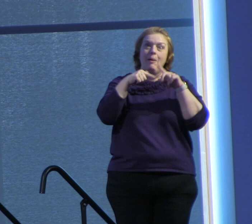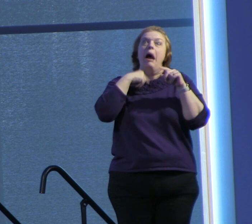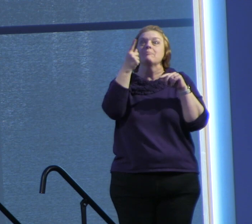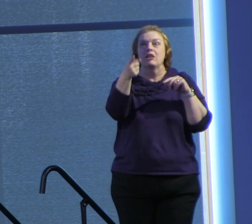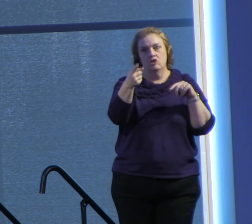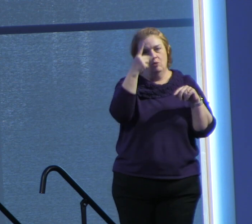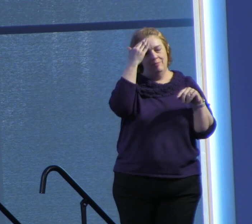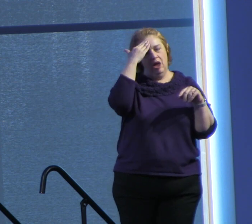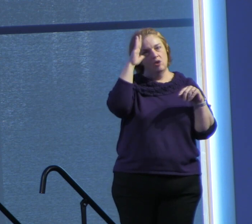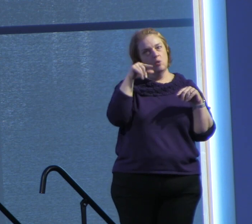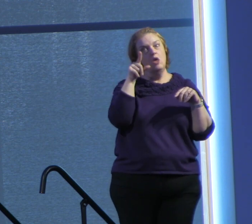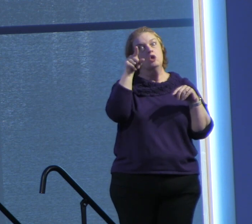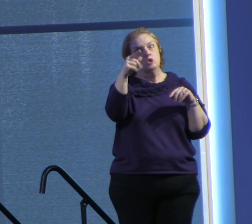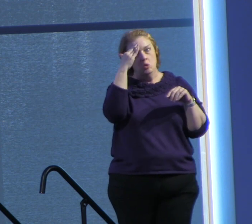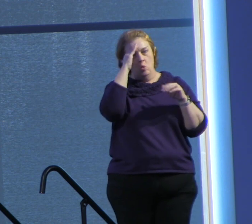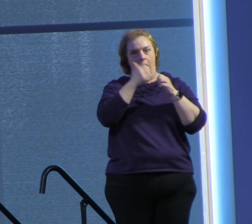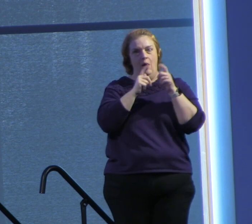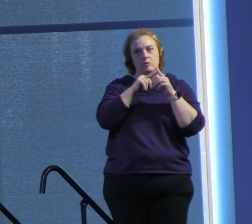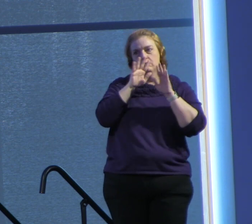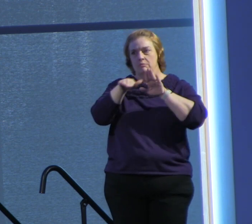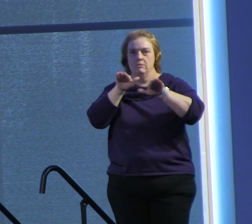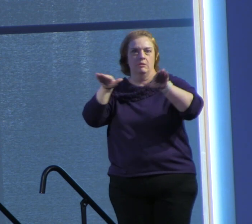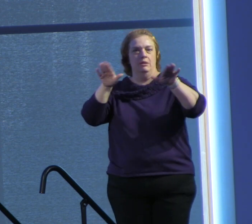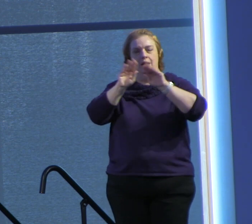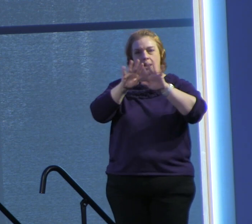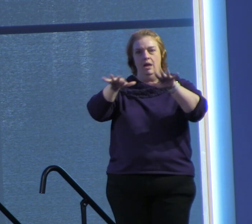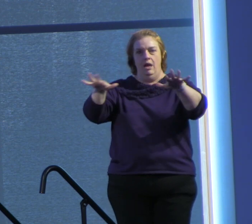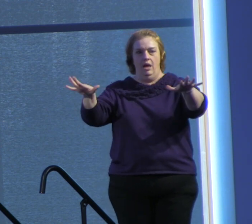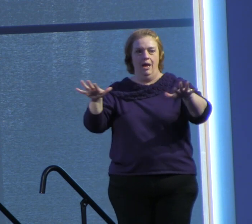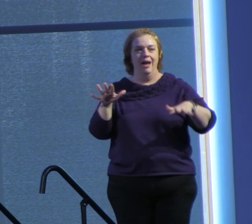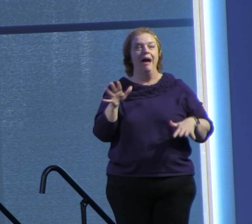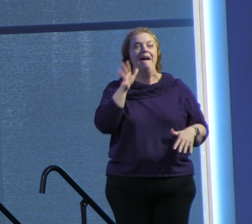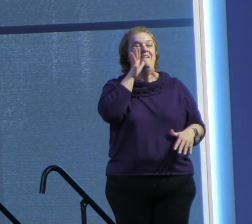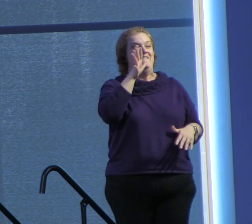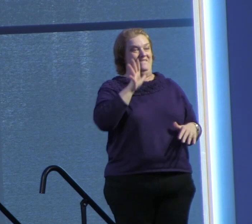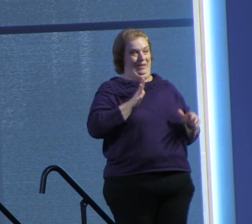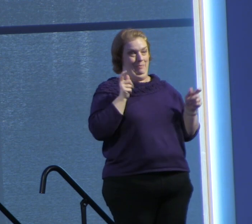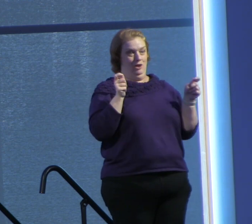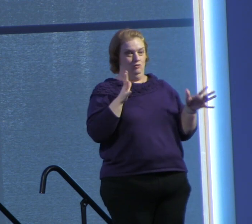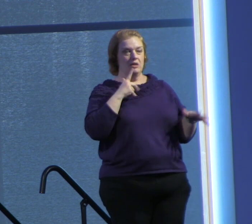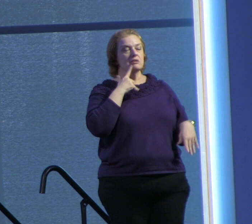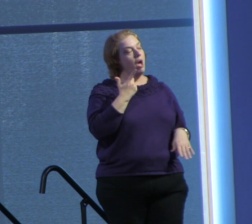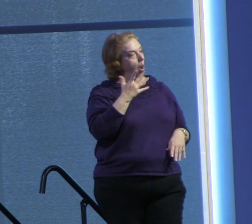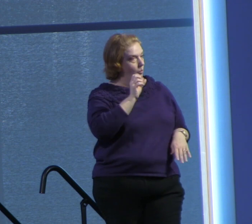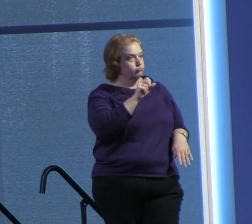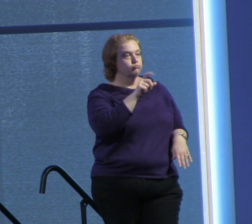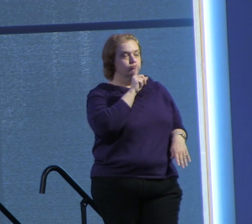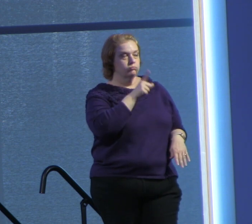because I know that you know how to get the word out. And she's like, okay. So I'm like, I